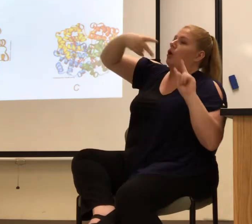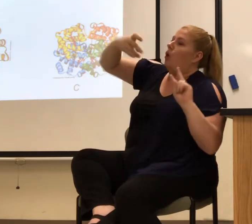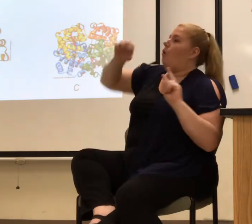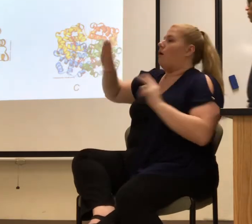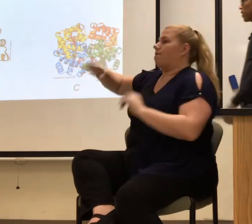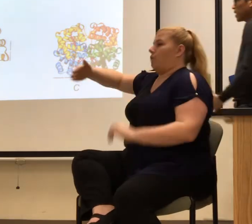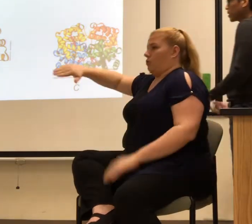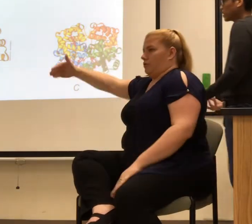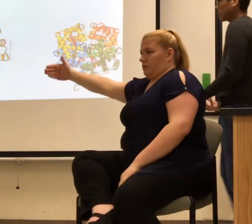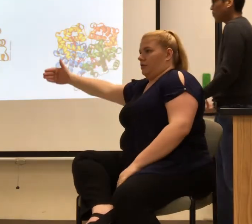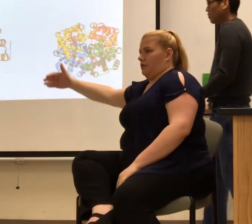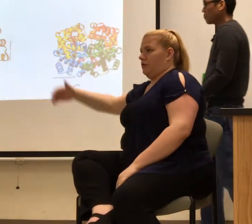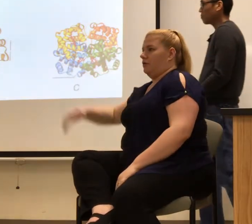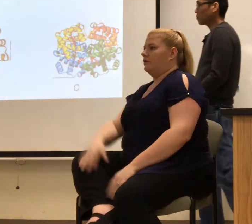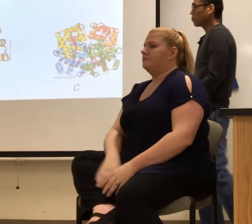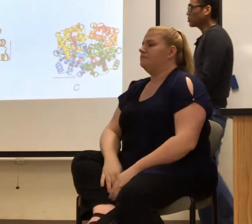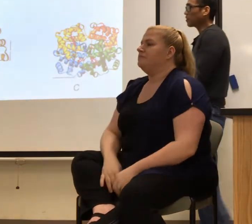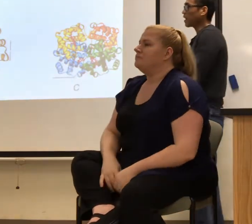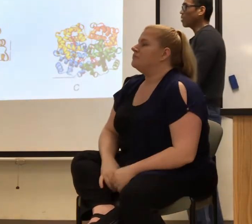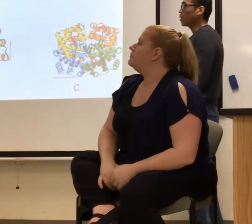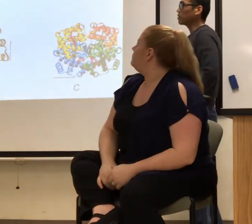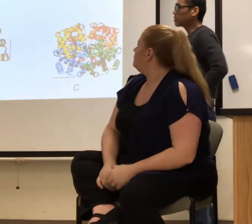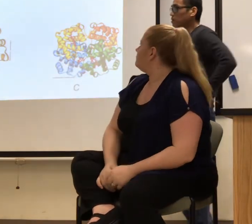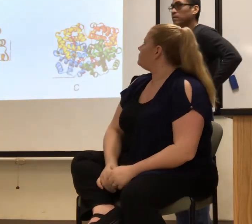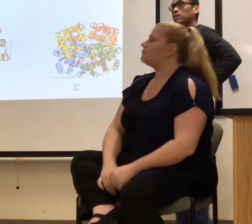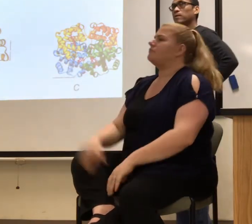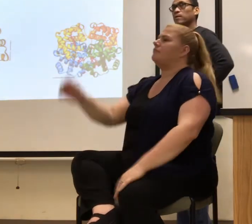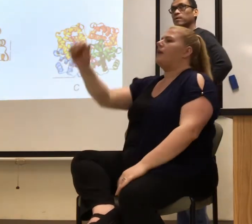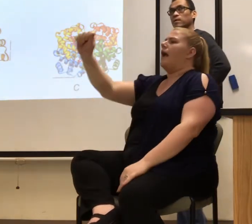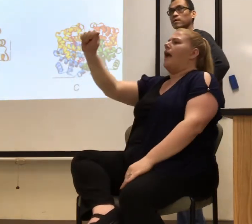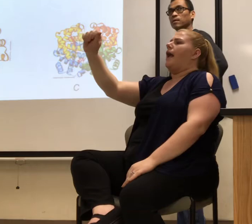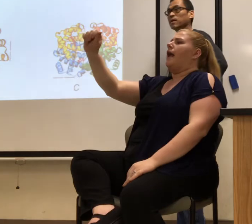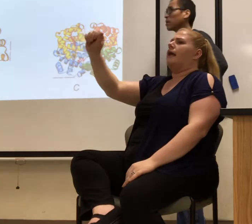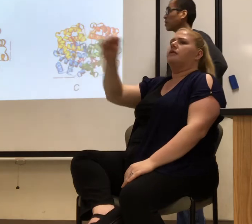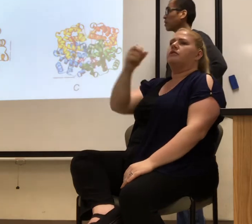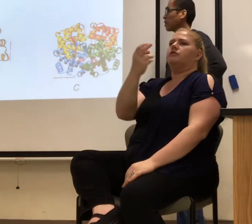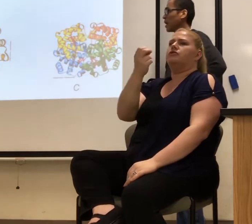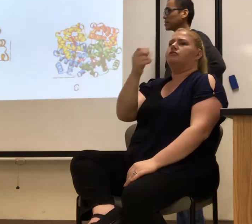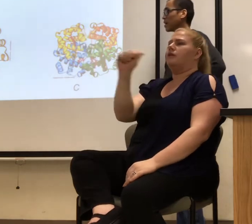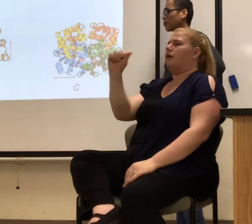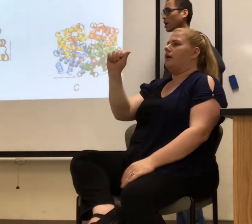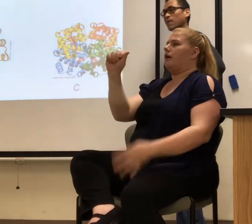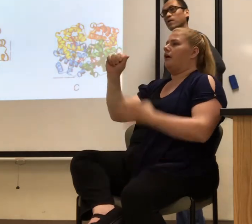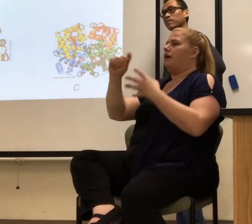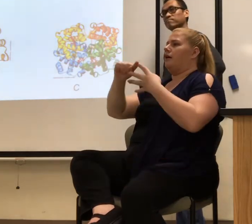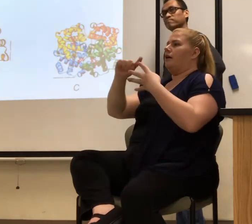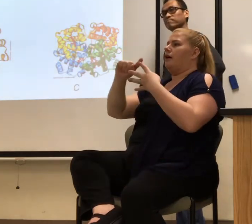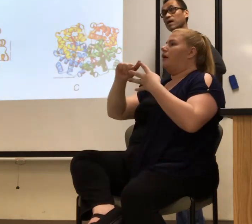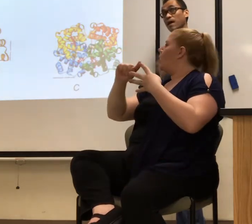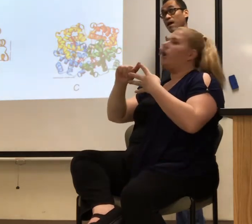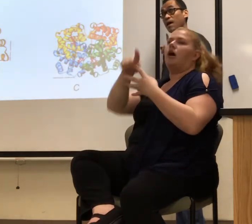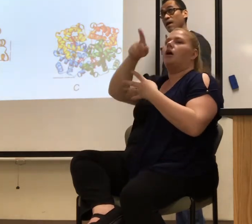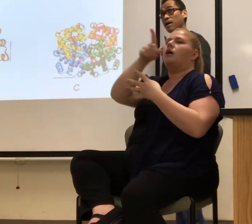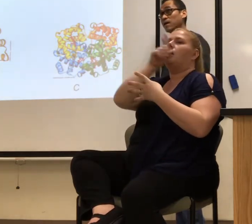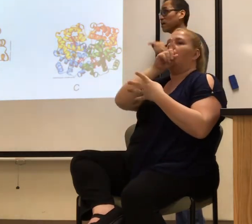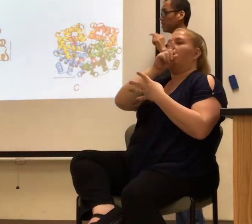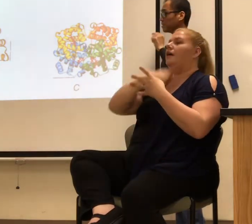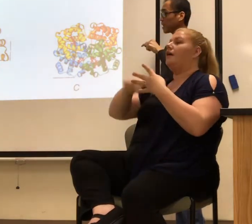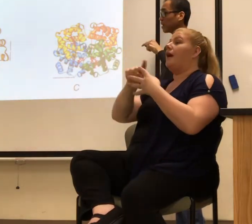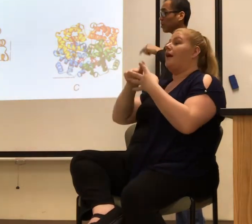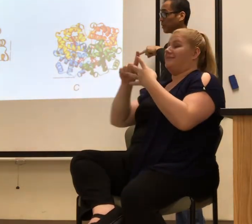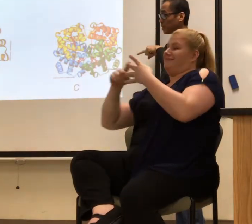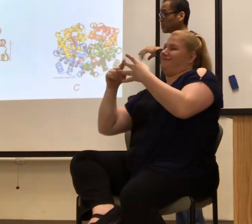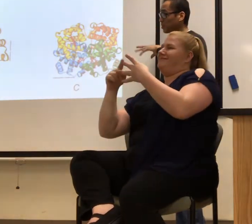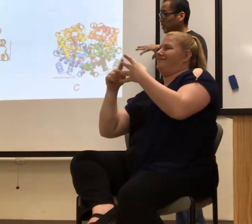All right, that was enough time for you to guess on some of them. What do you think A was? A is not primary. A